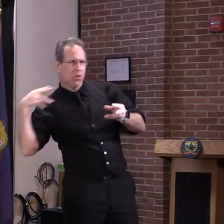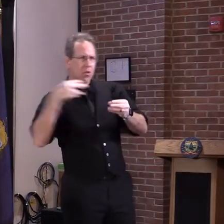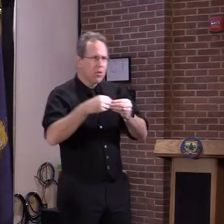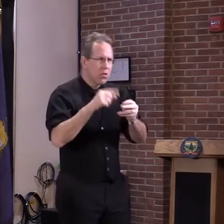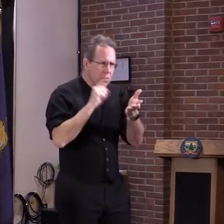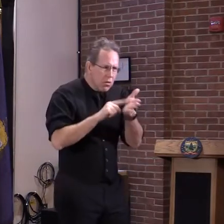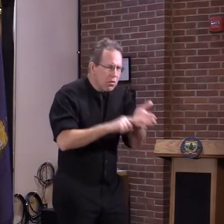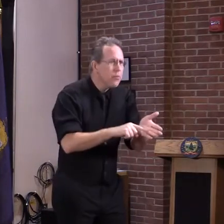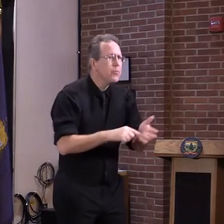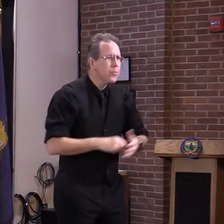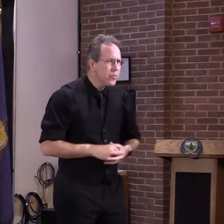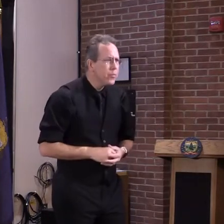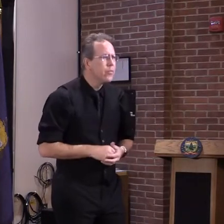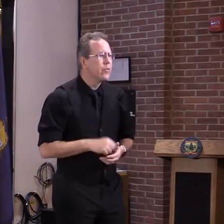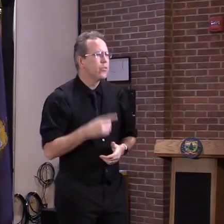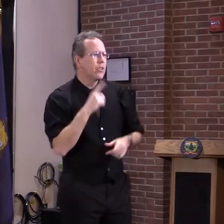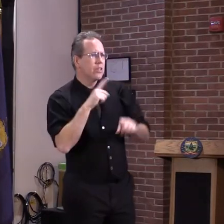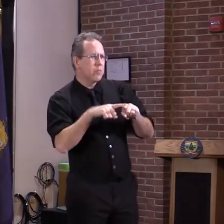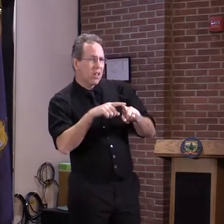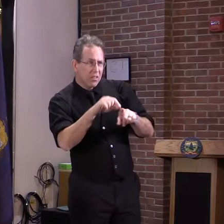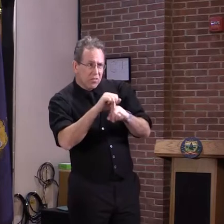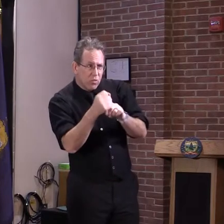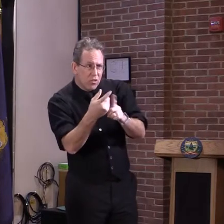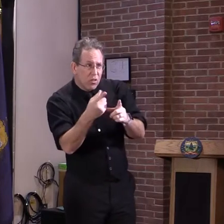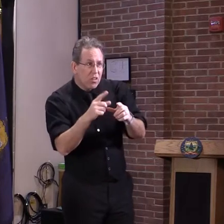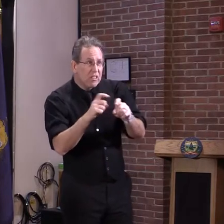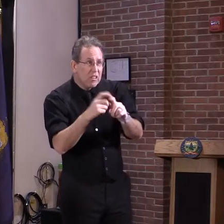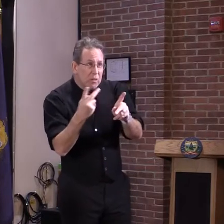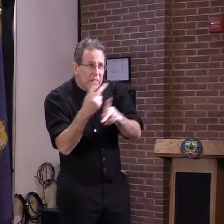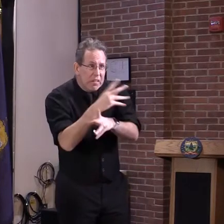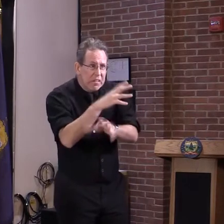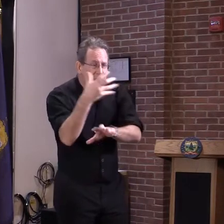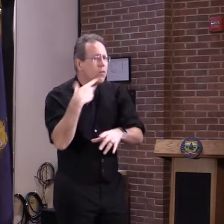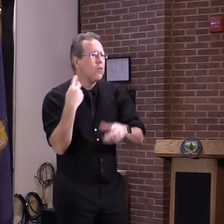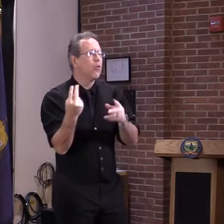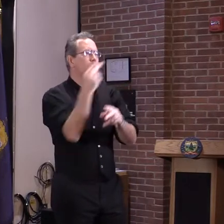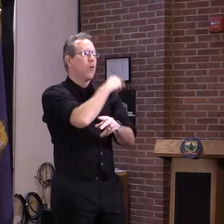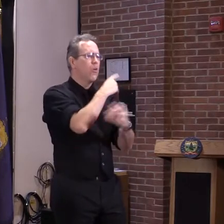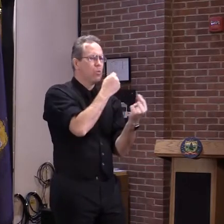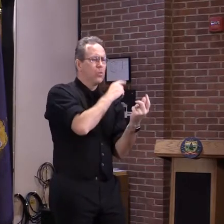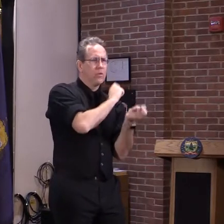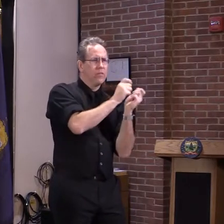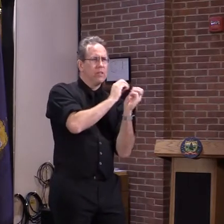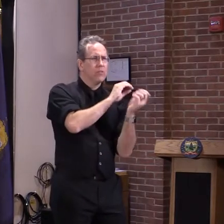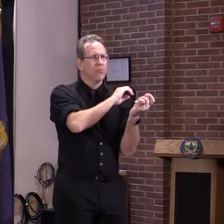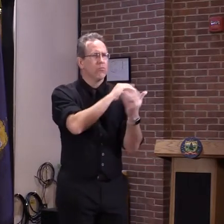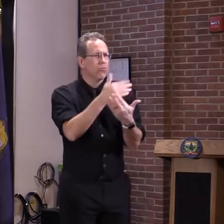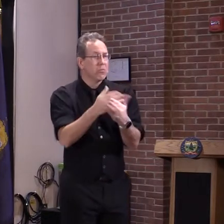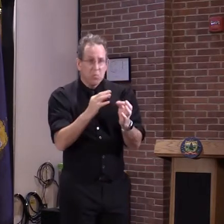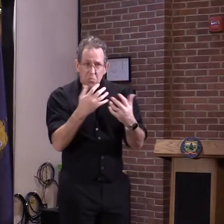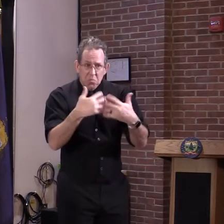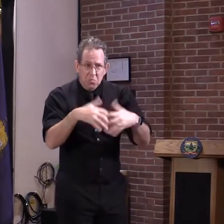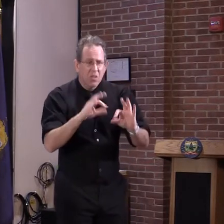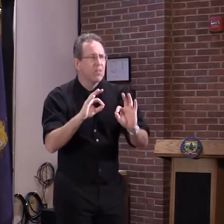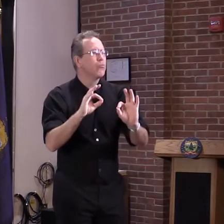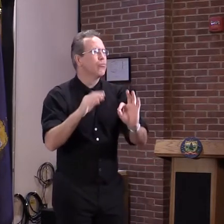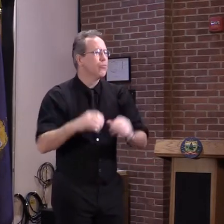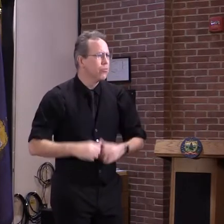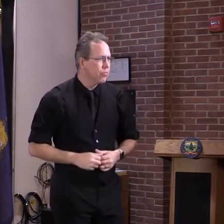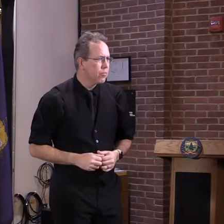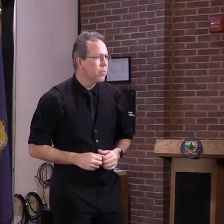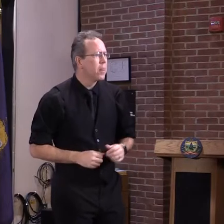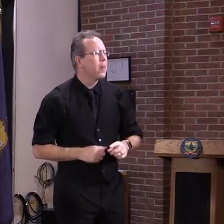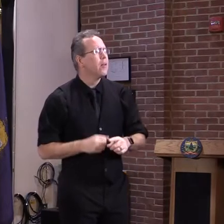on the characteristics of the tests. When you talk about surveillance testing, some of that really, to a public health